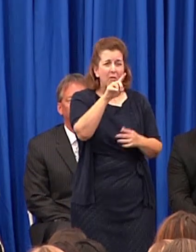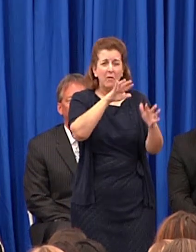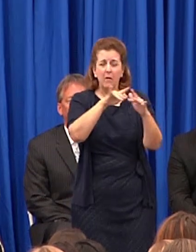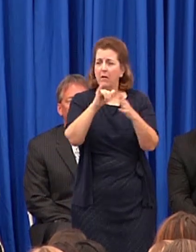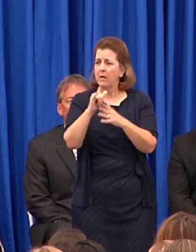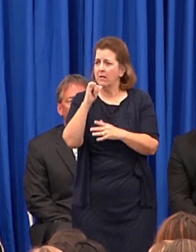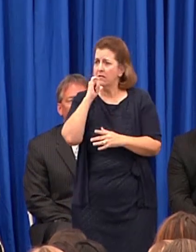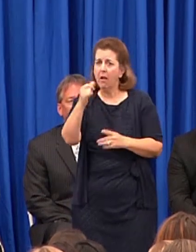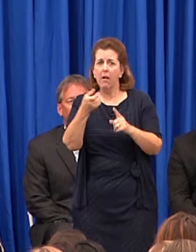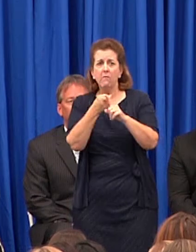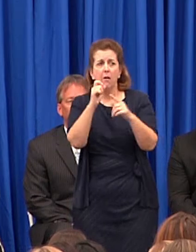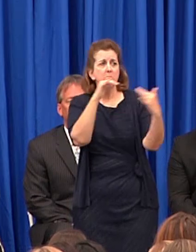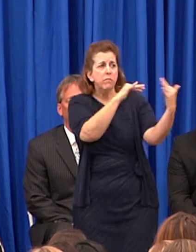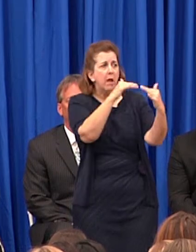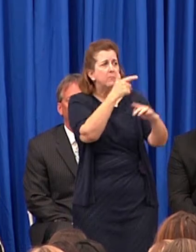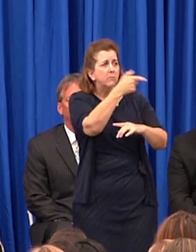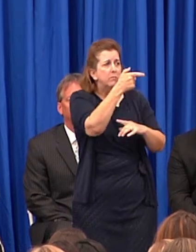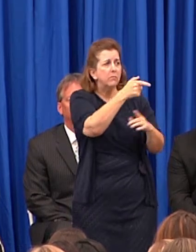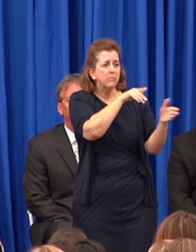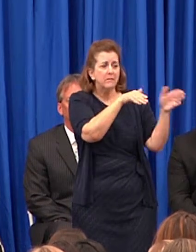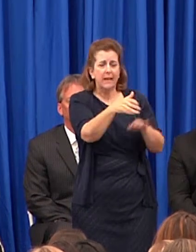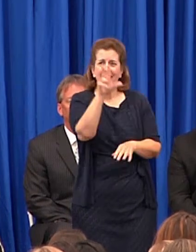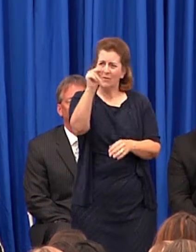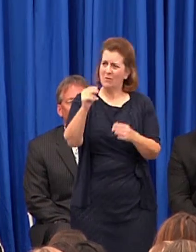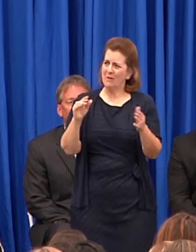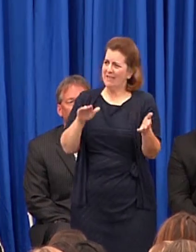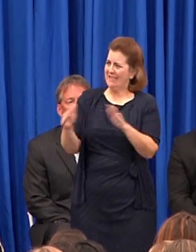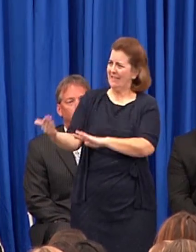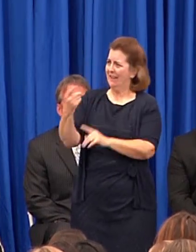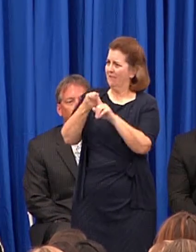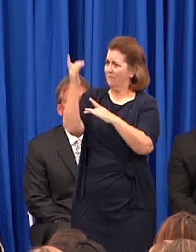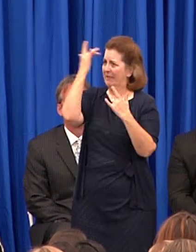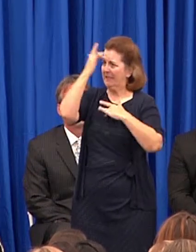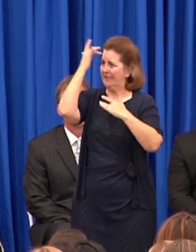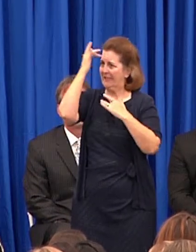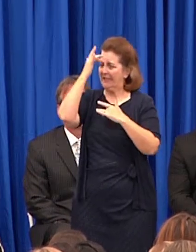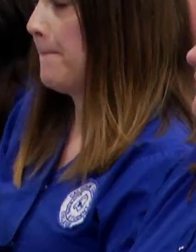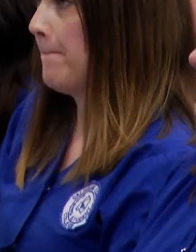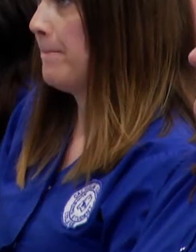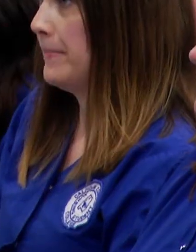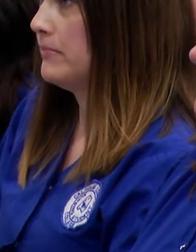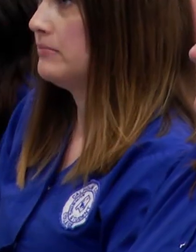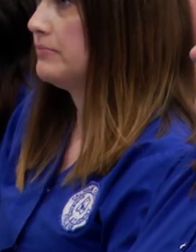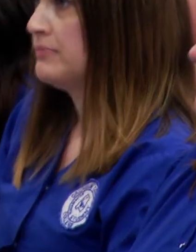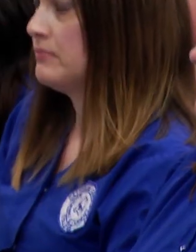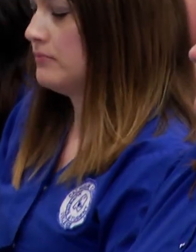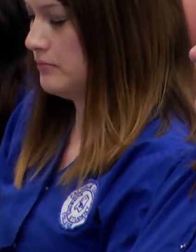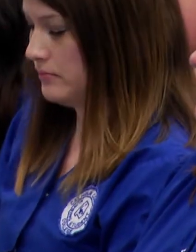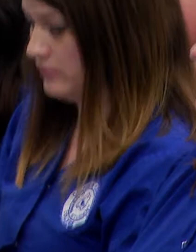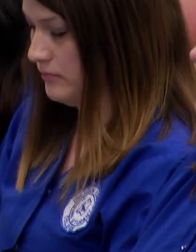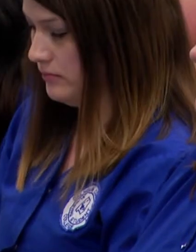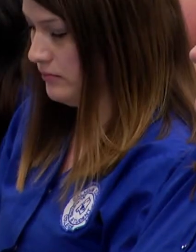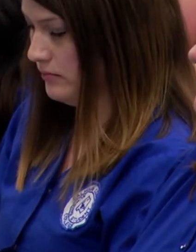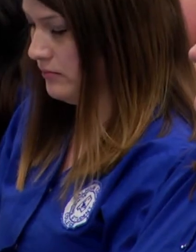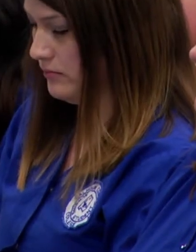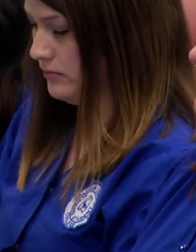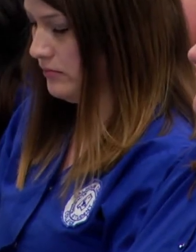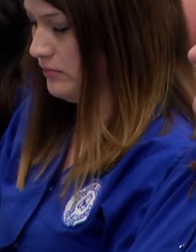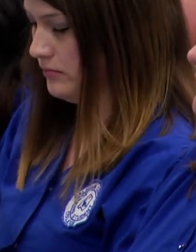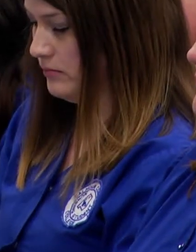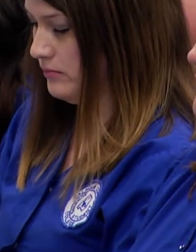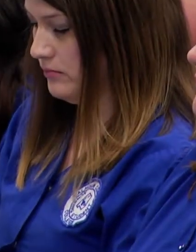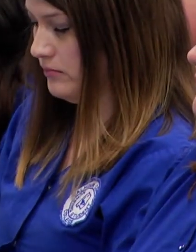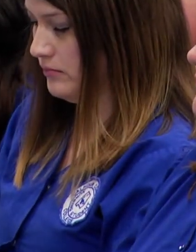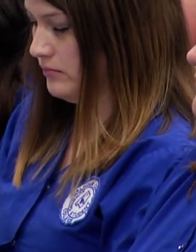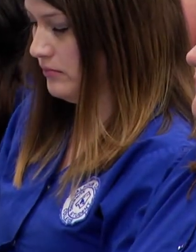war. Florence gained the nickname the Lady with the Lamp from a news report that said, she's a ministering